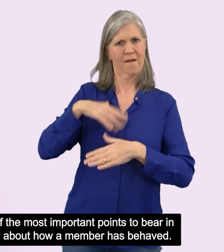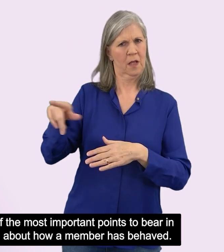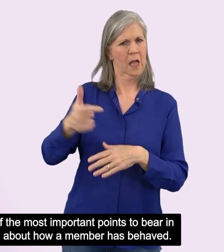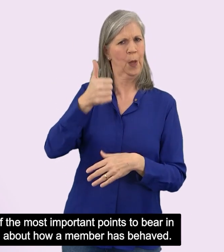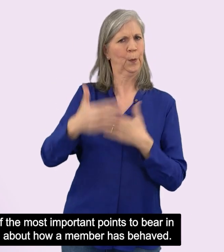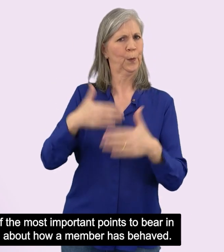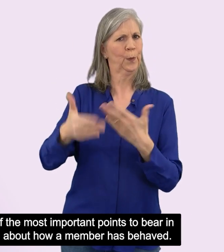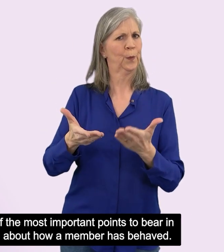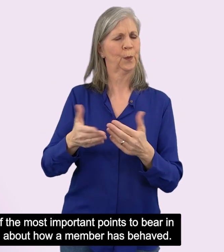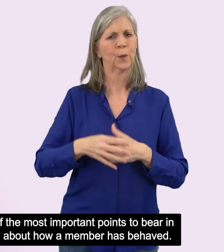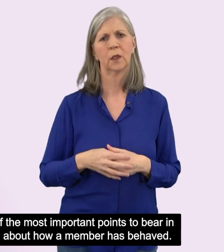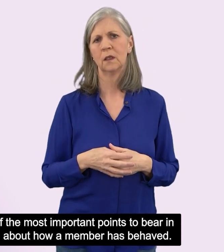behaved.